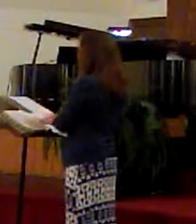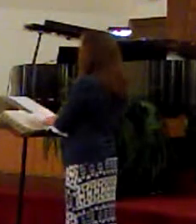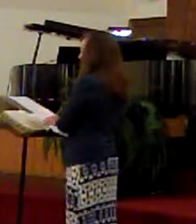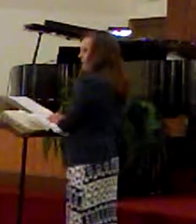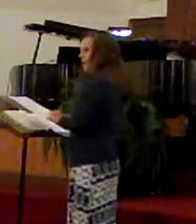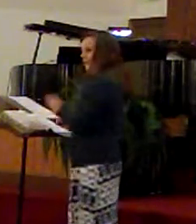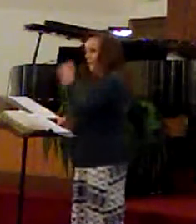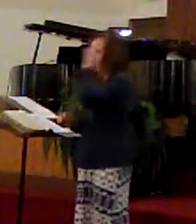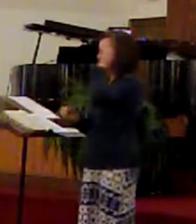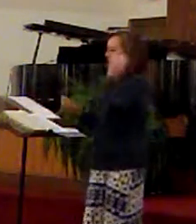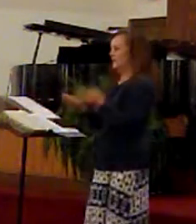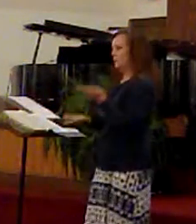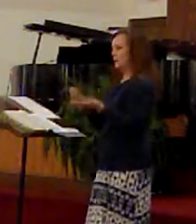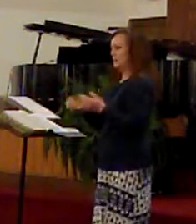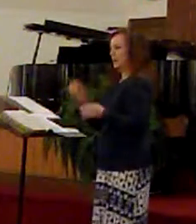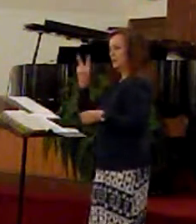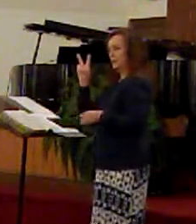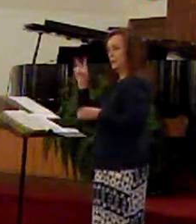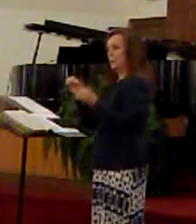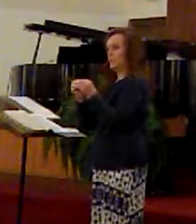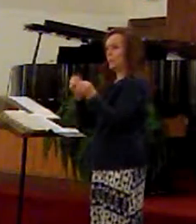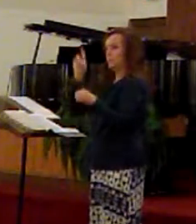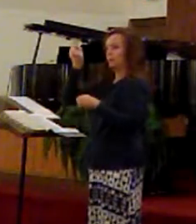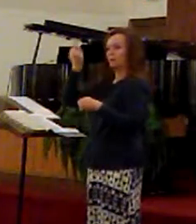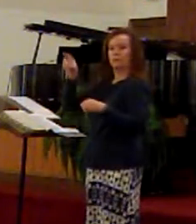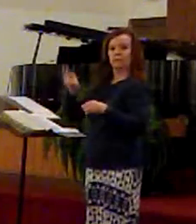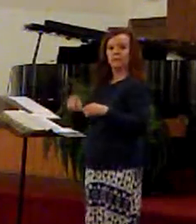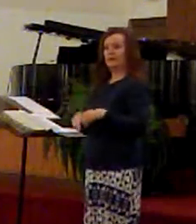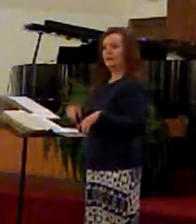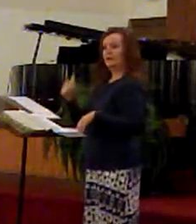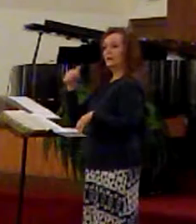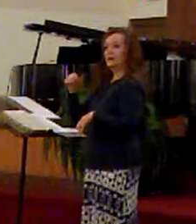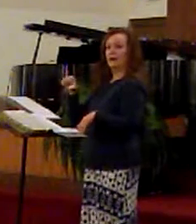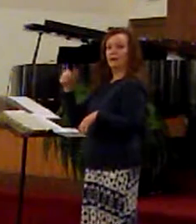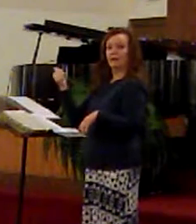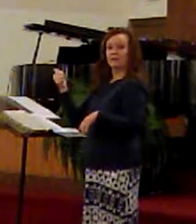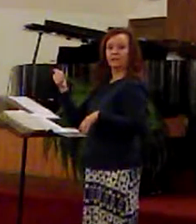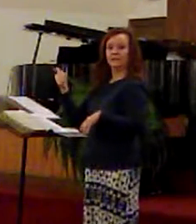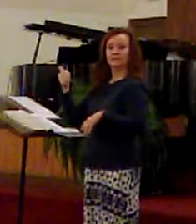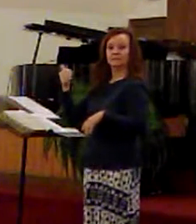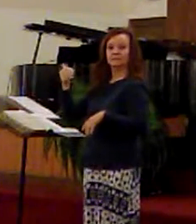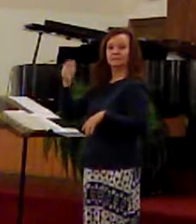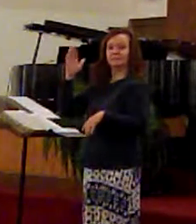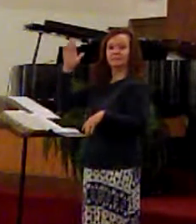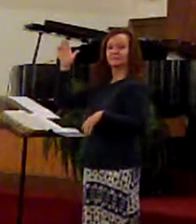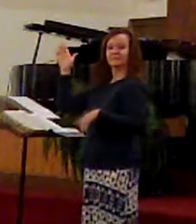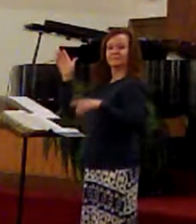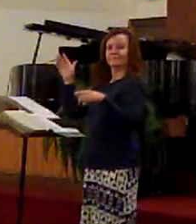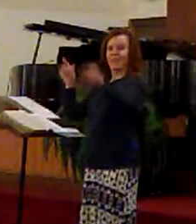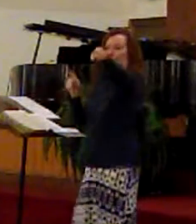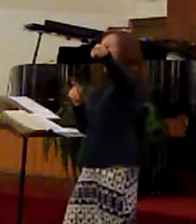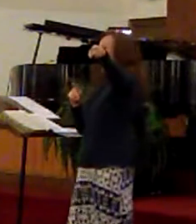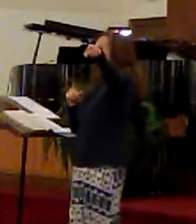I believe there might be a couple more on the glass table. If we need another, anyone else? Oh God.